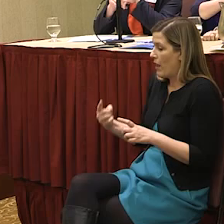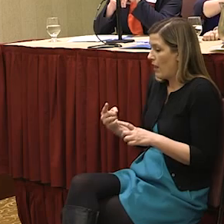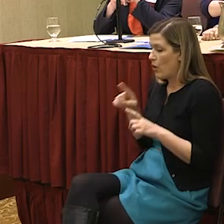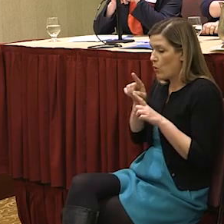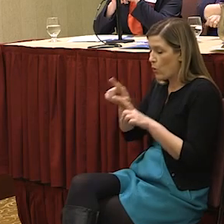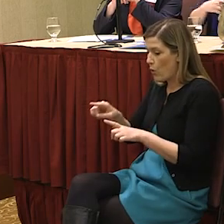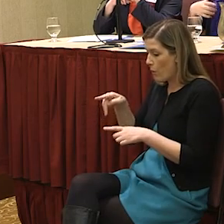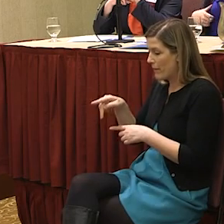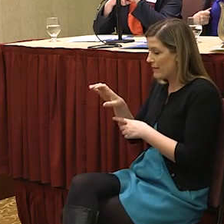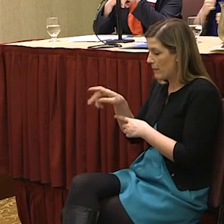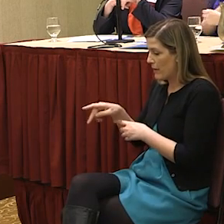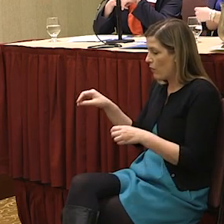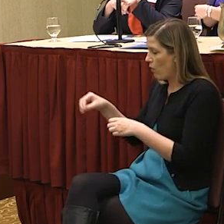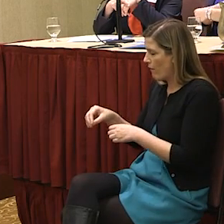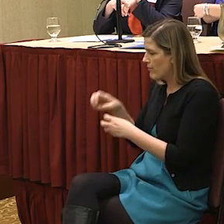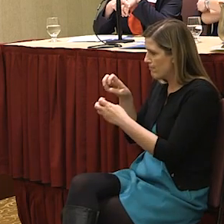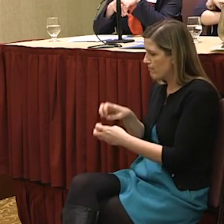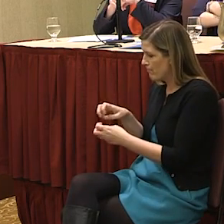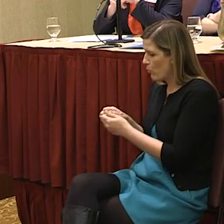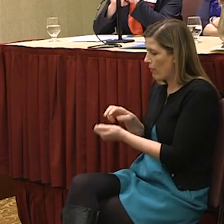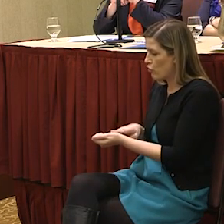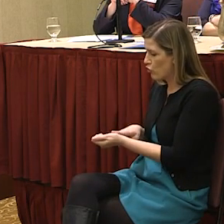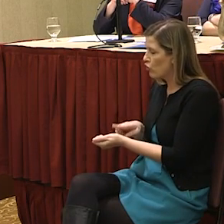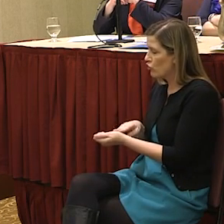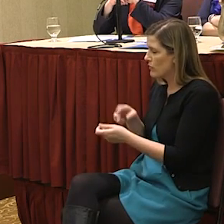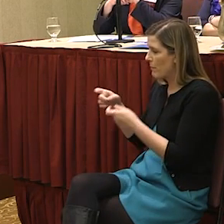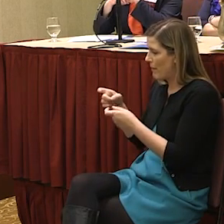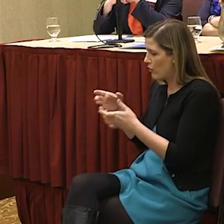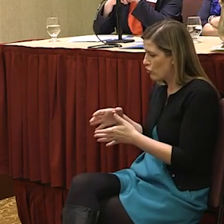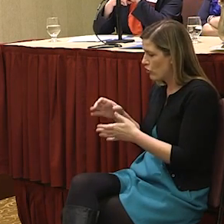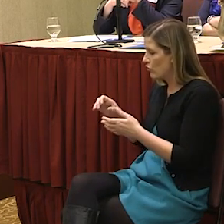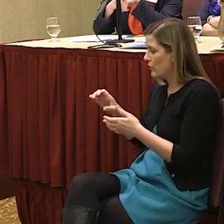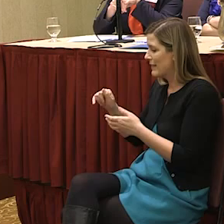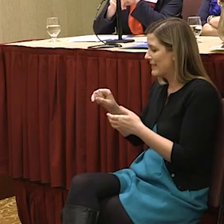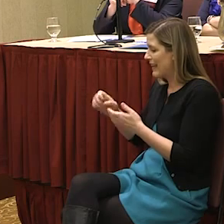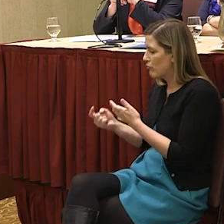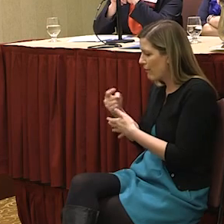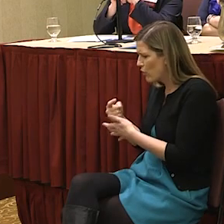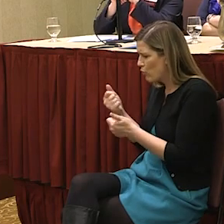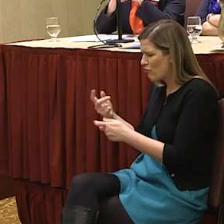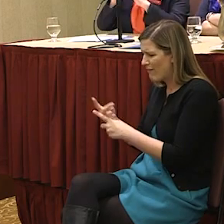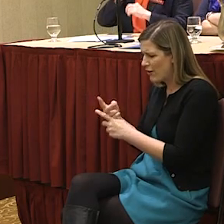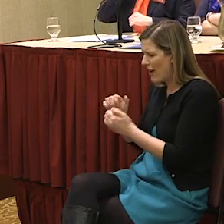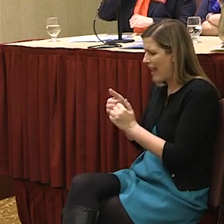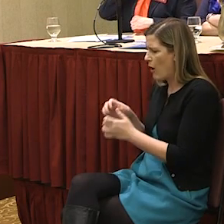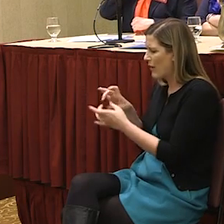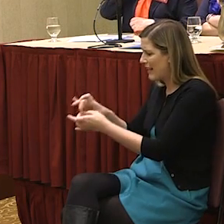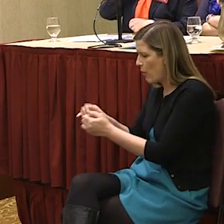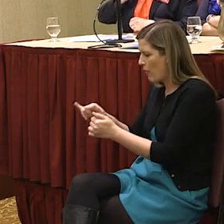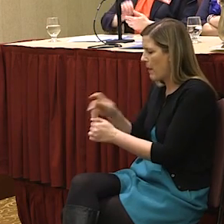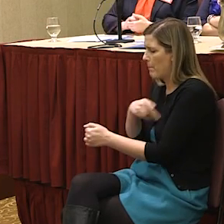to the PCP office, meet with the nurse care managers, do case reviews, try to figure out how to connect with that